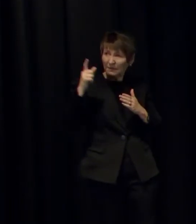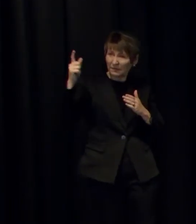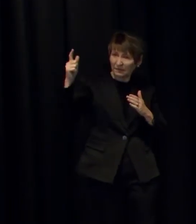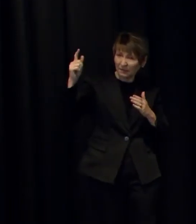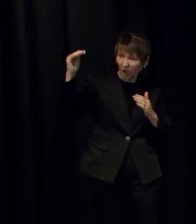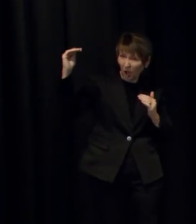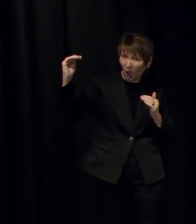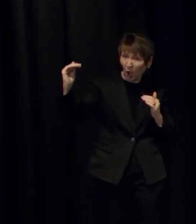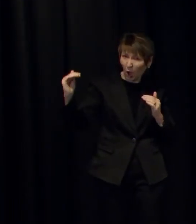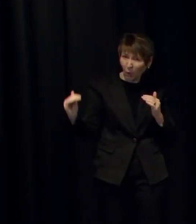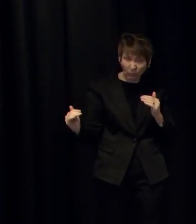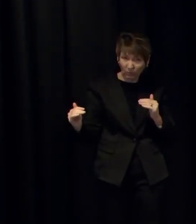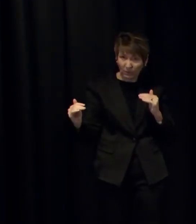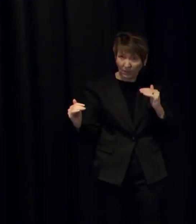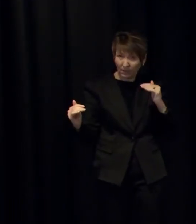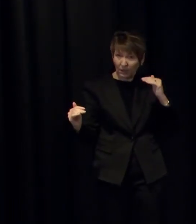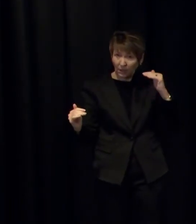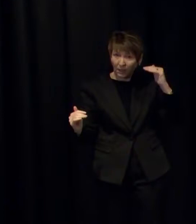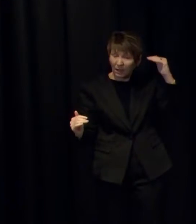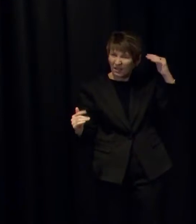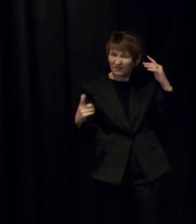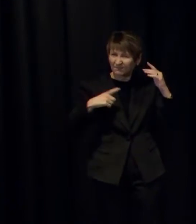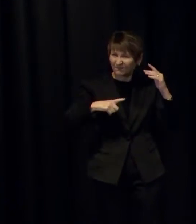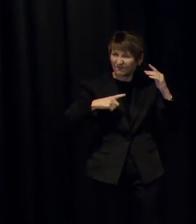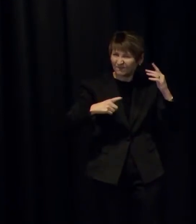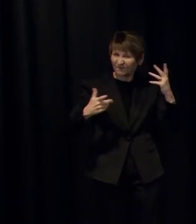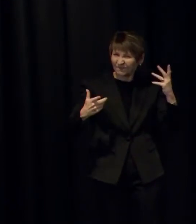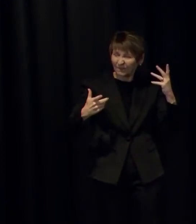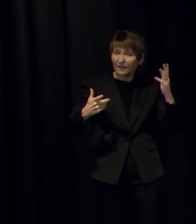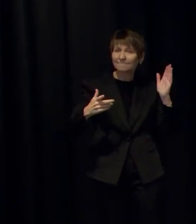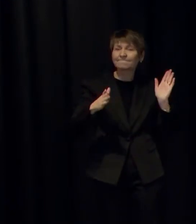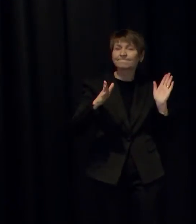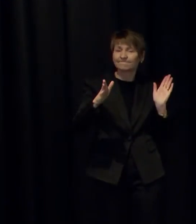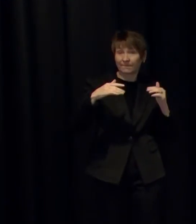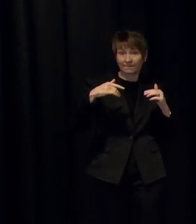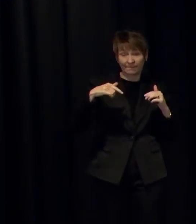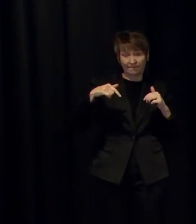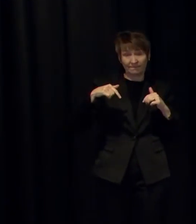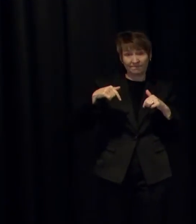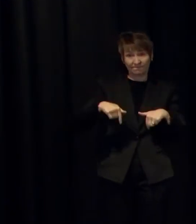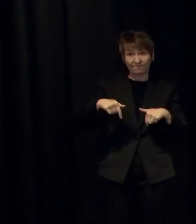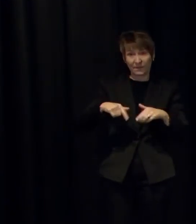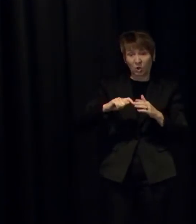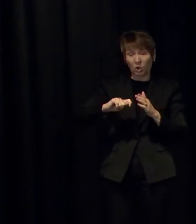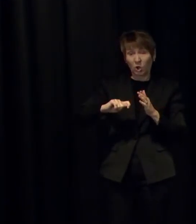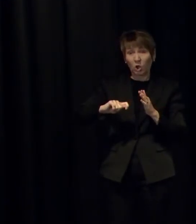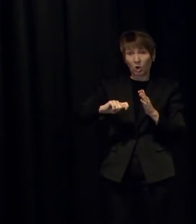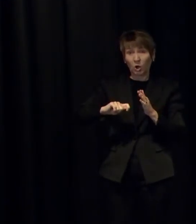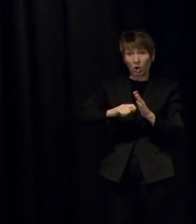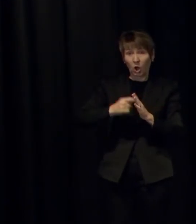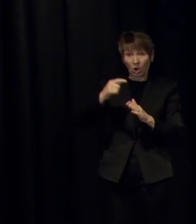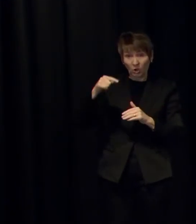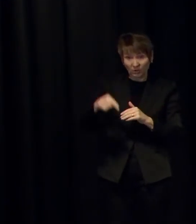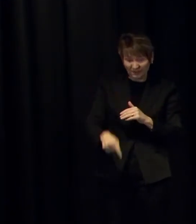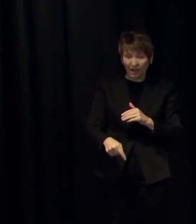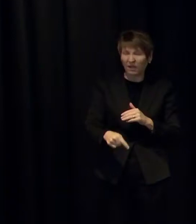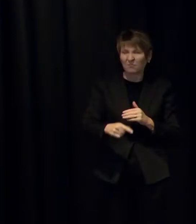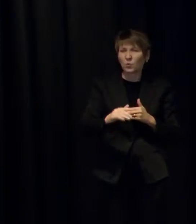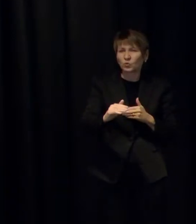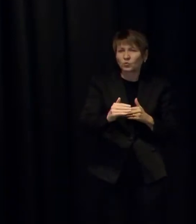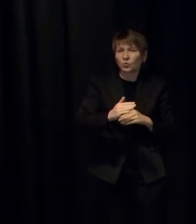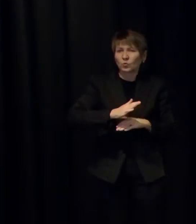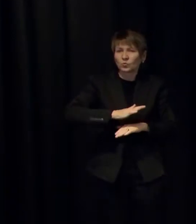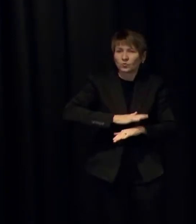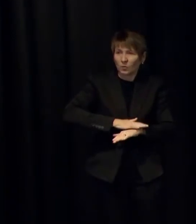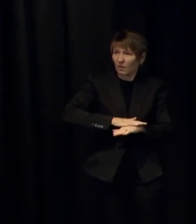shorter point in our lockdown. Our lockdown's been shorter than the equivalent New South Wales lockdown from time of commencement to time of reaching a